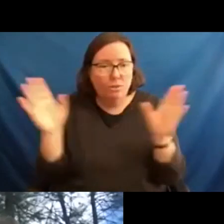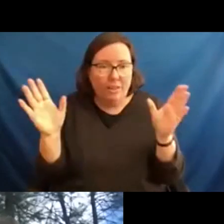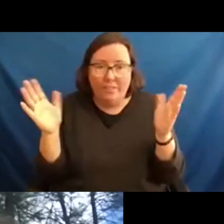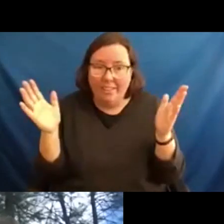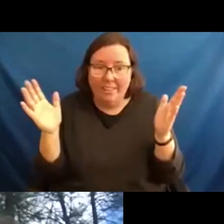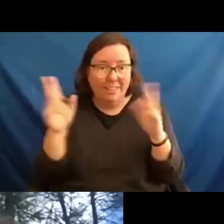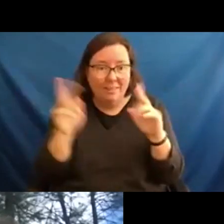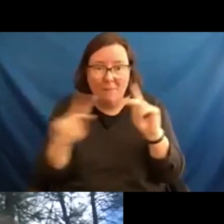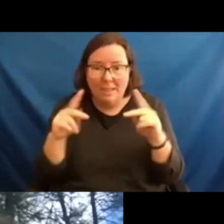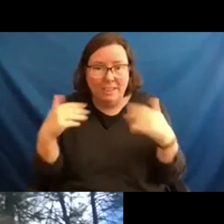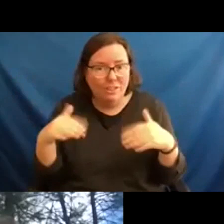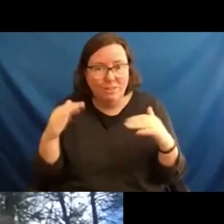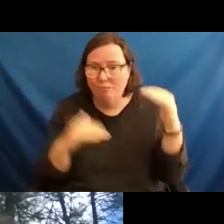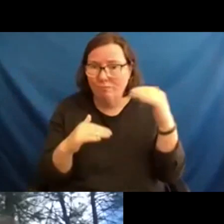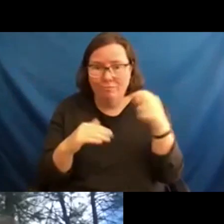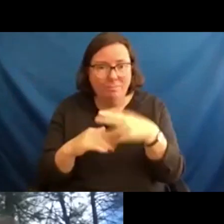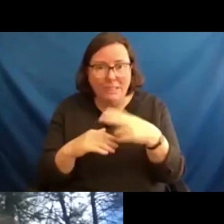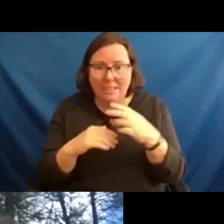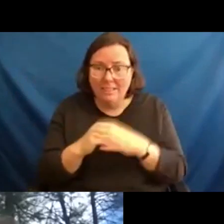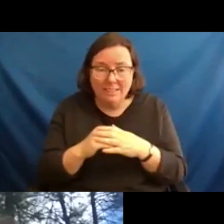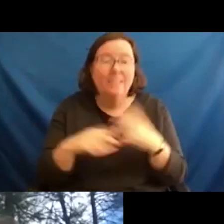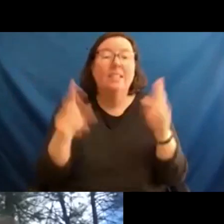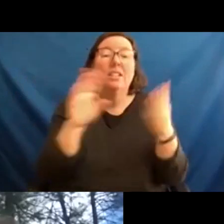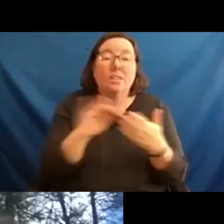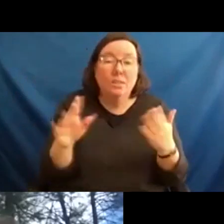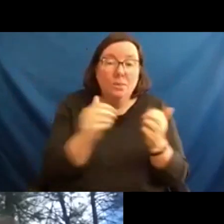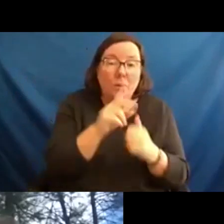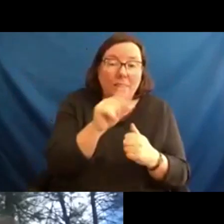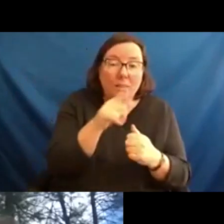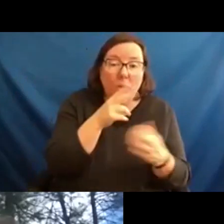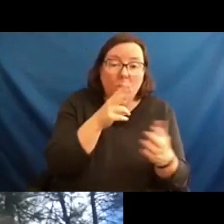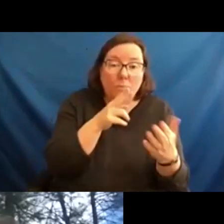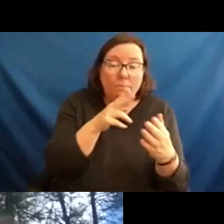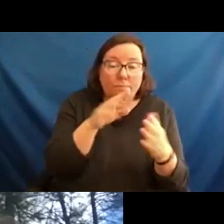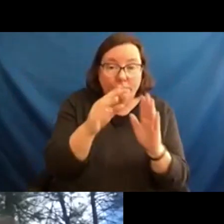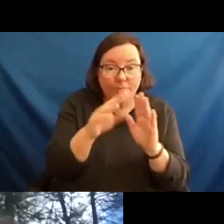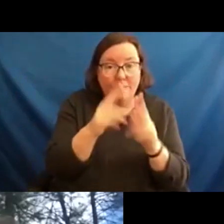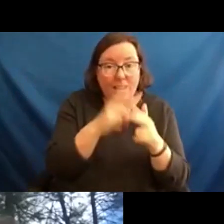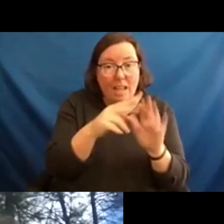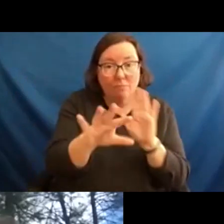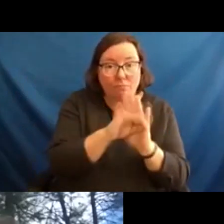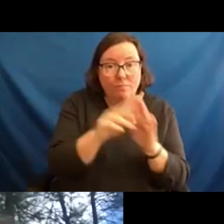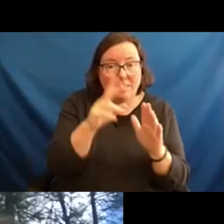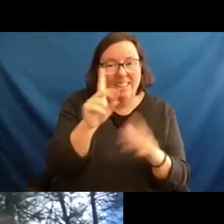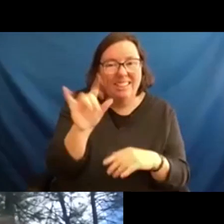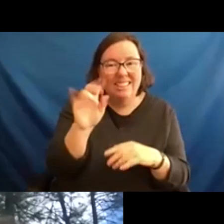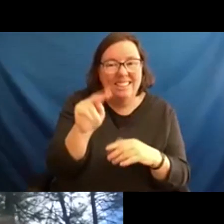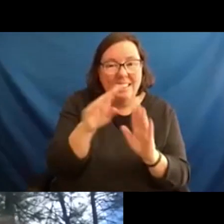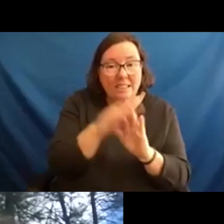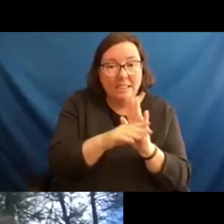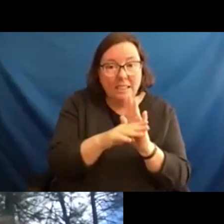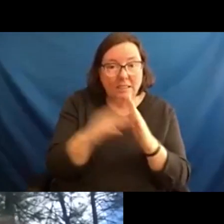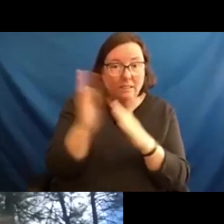is much higher than the general population. We must keep our eyes open to